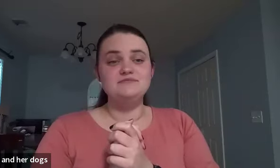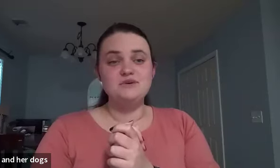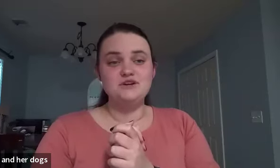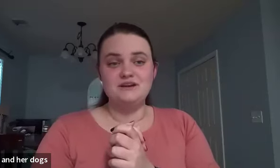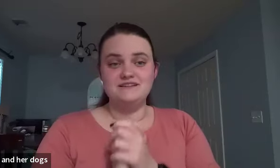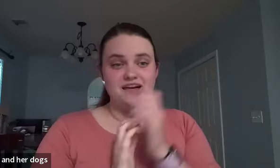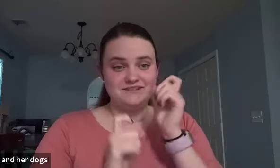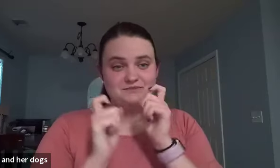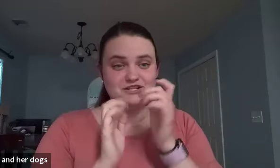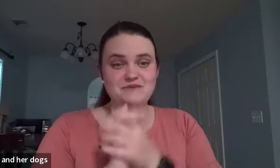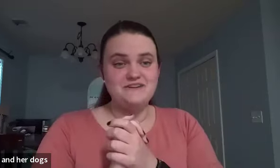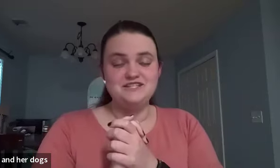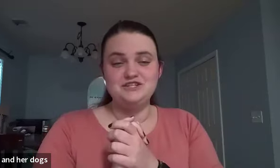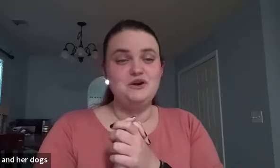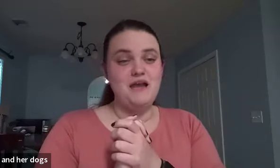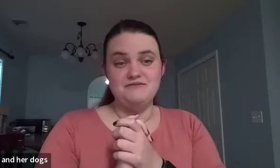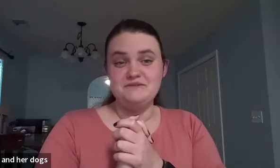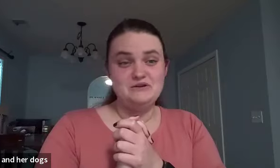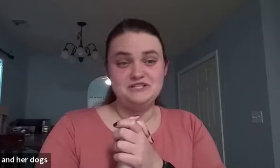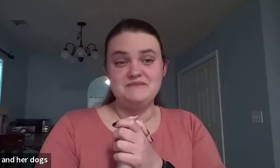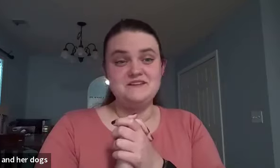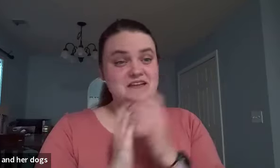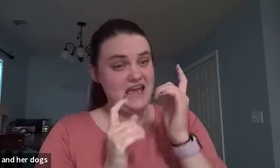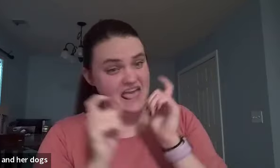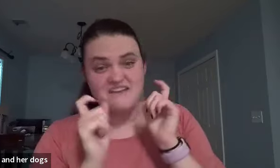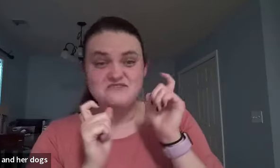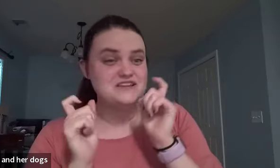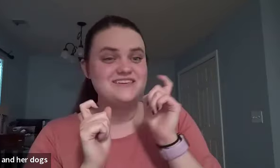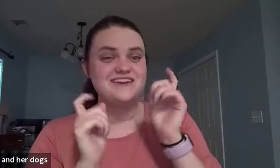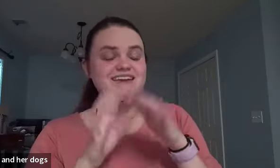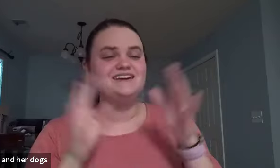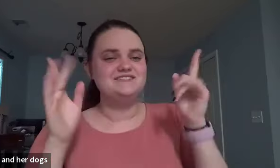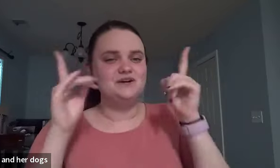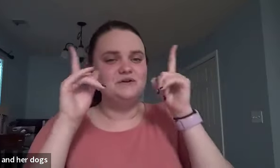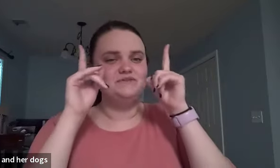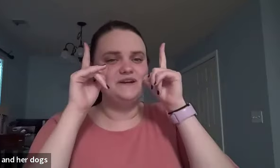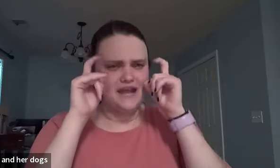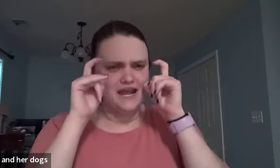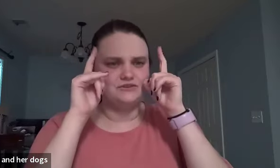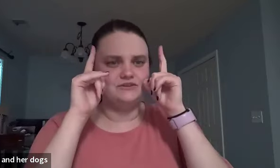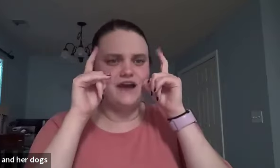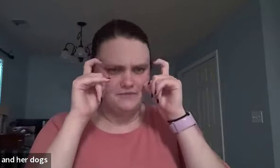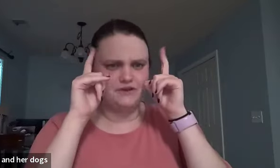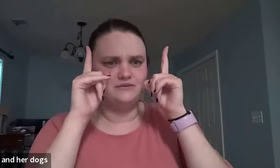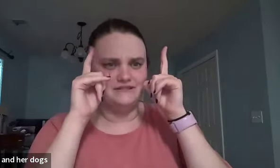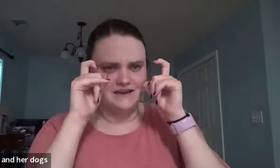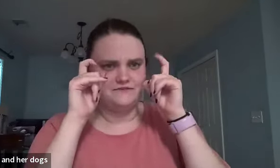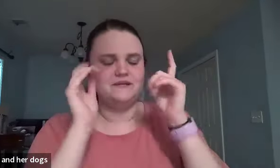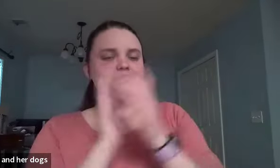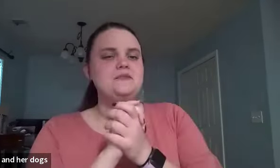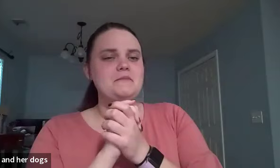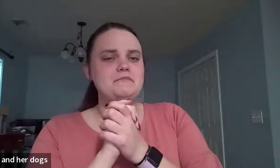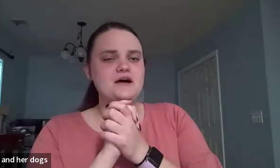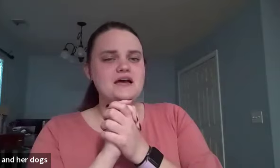I'm someone who has a lot of expression on my face. You know, every emotion I'm feeling, everything. So it was very natural, the eyebrows going down for me. But